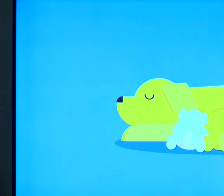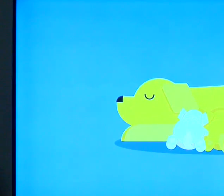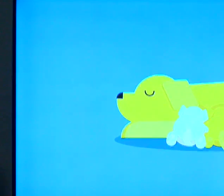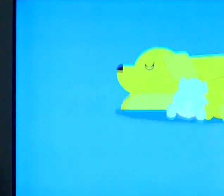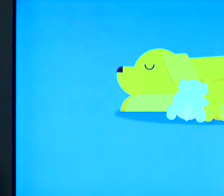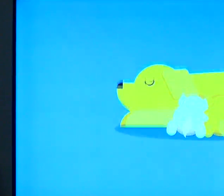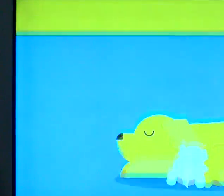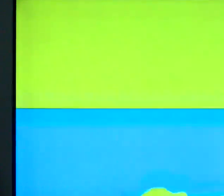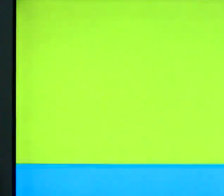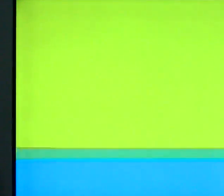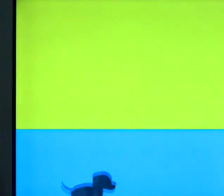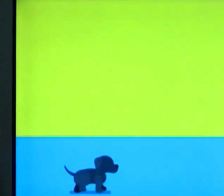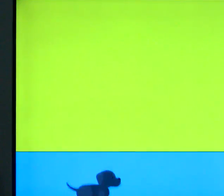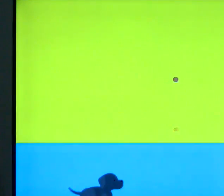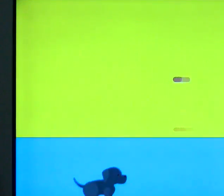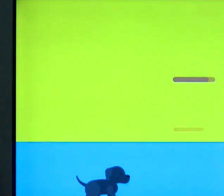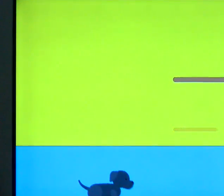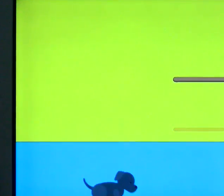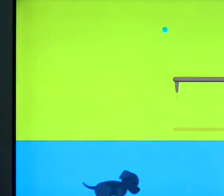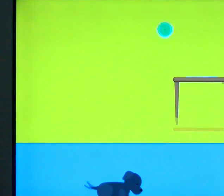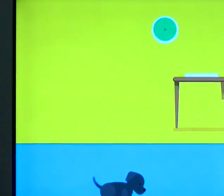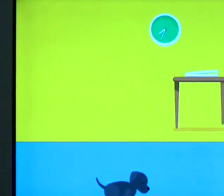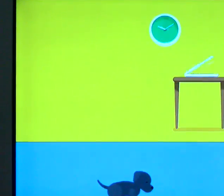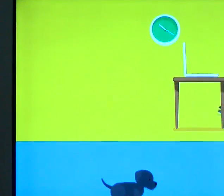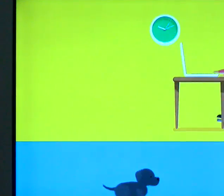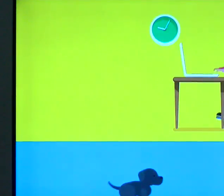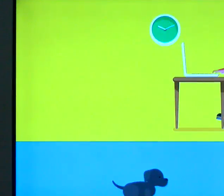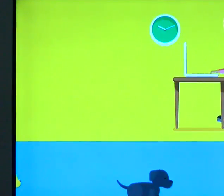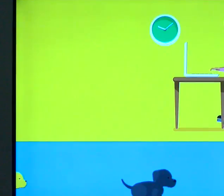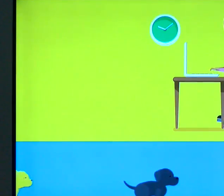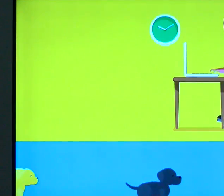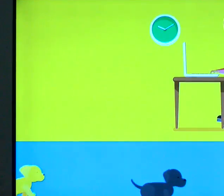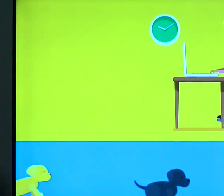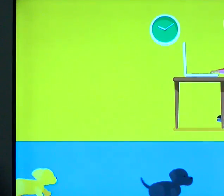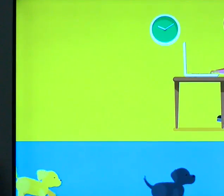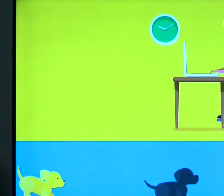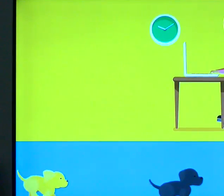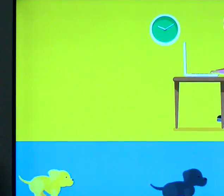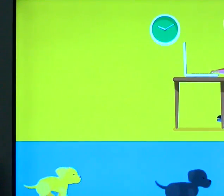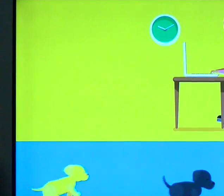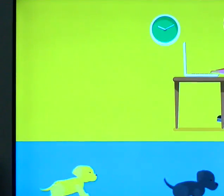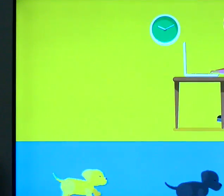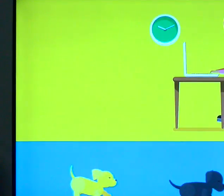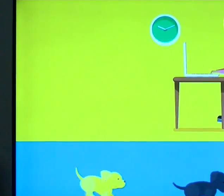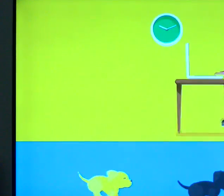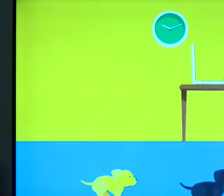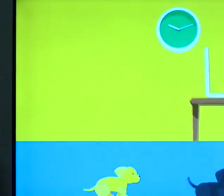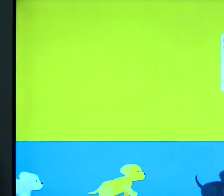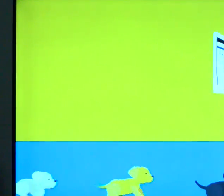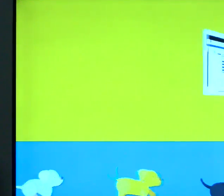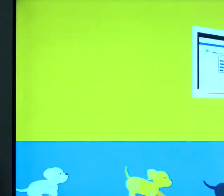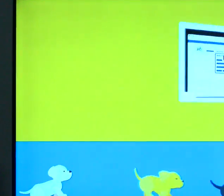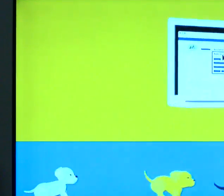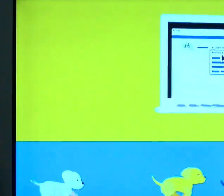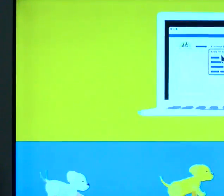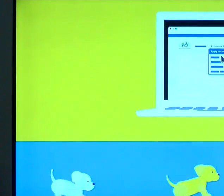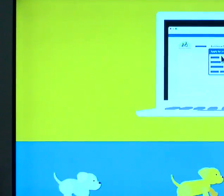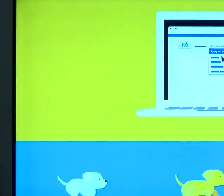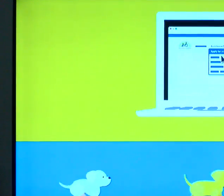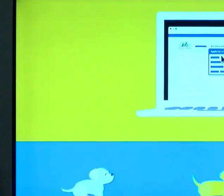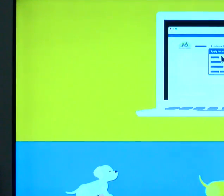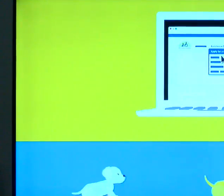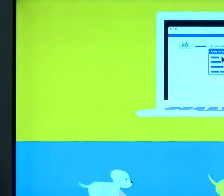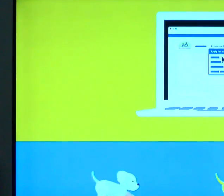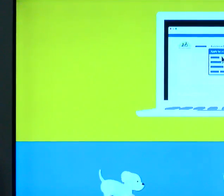volunteers. At the same time, a request for an application is submitted online. As the applicant's paperwork